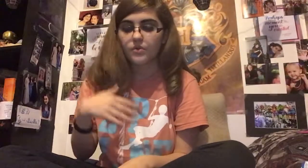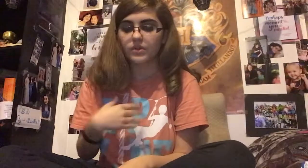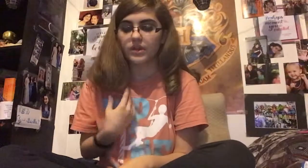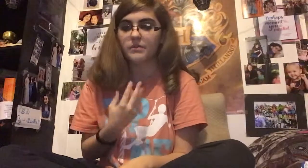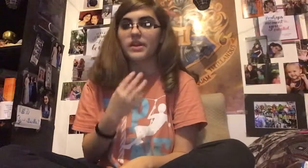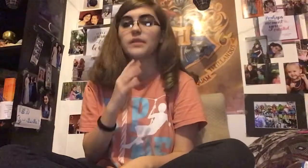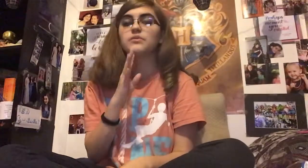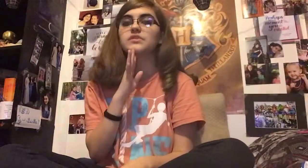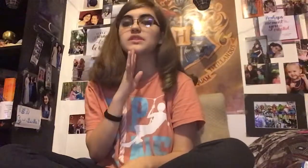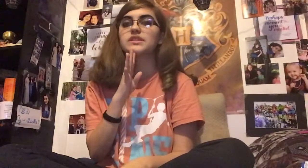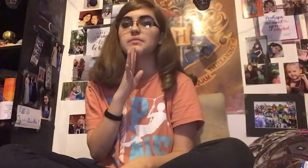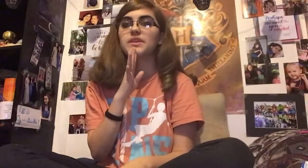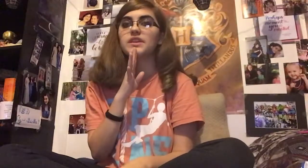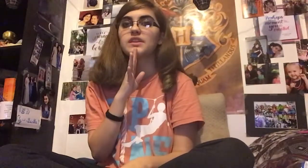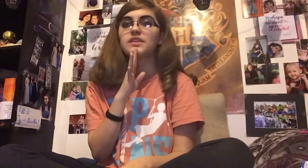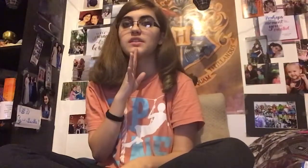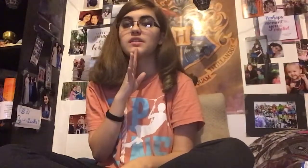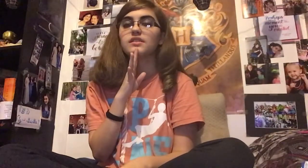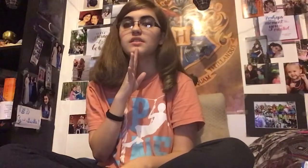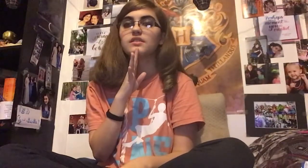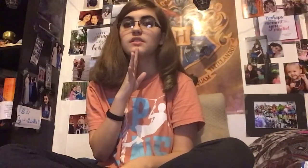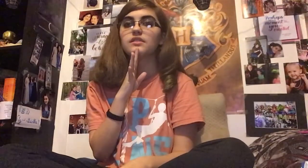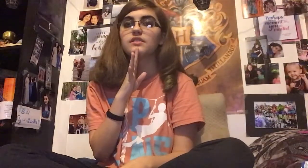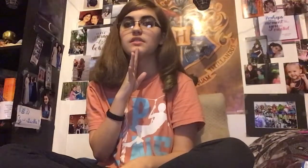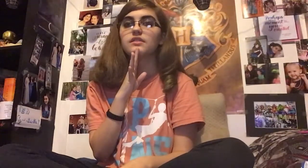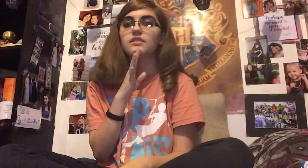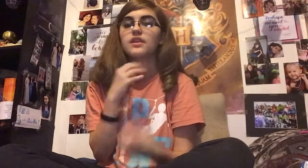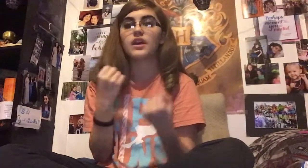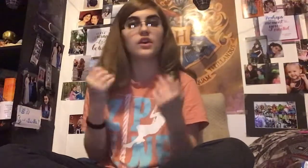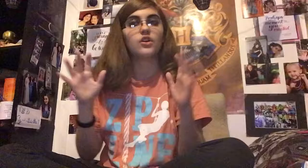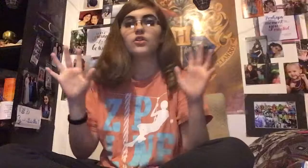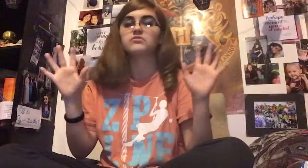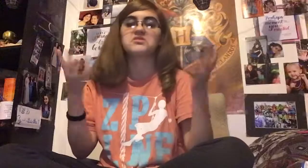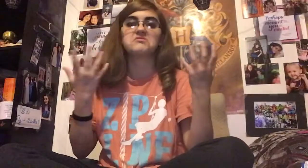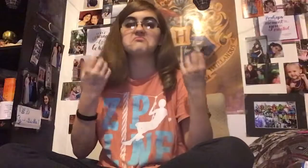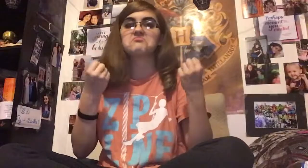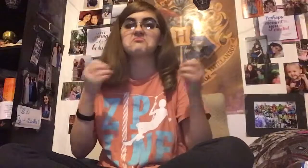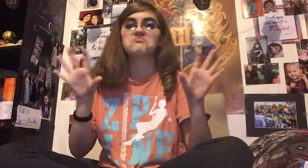will I be able to speak at all? Just,